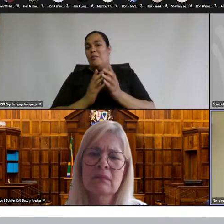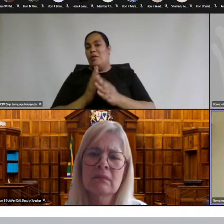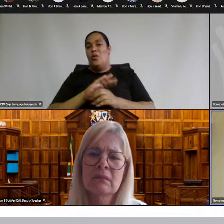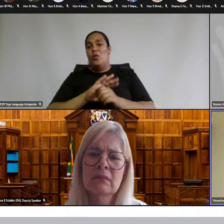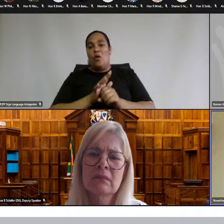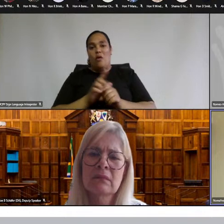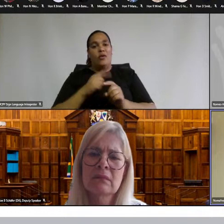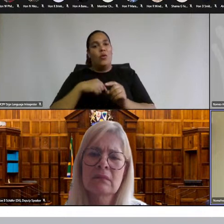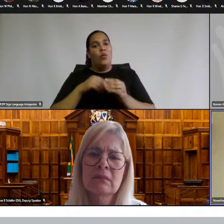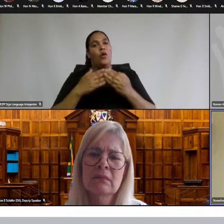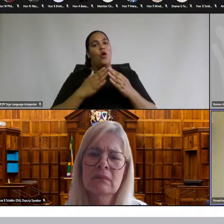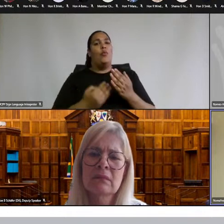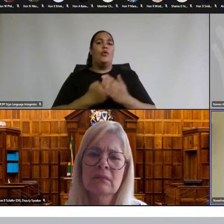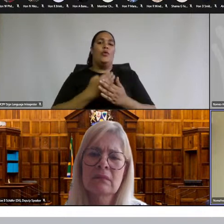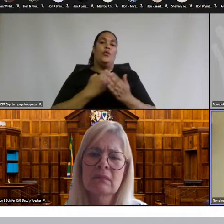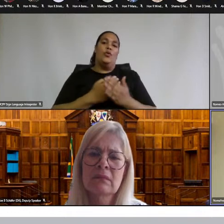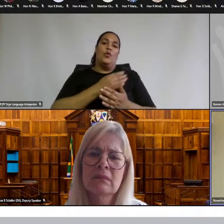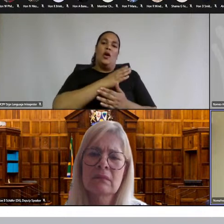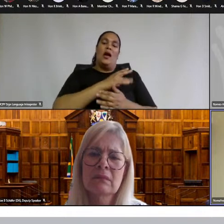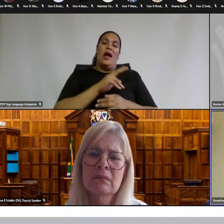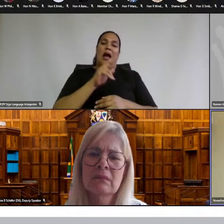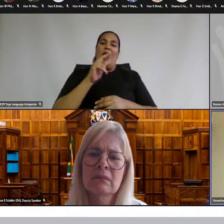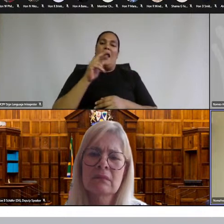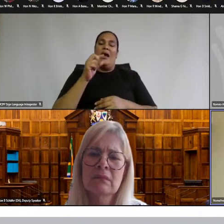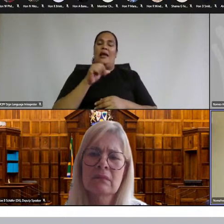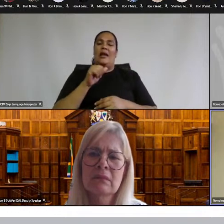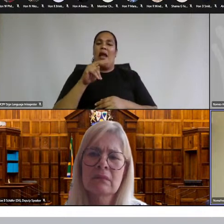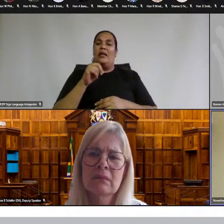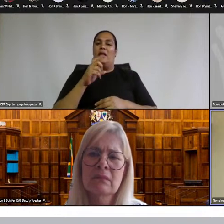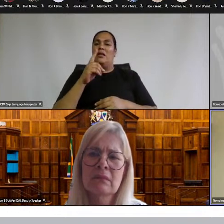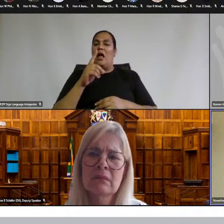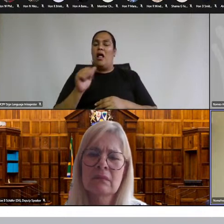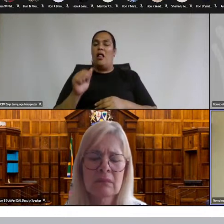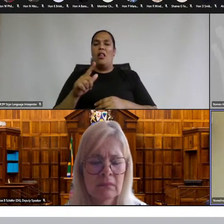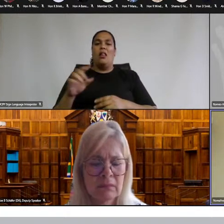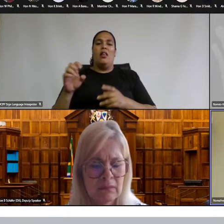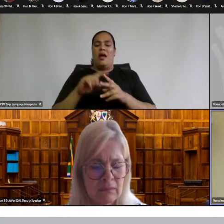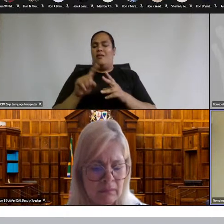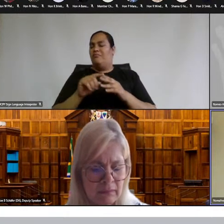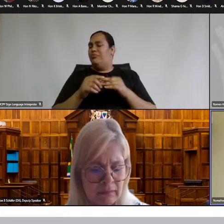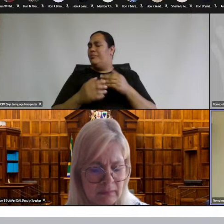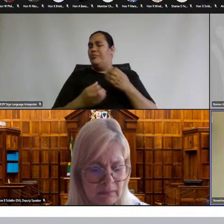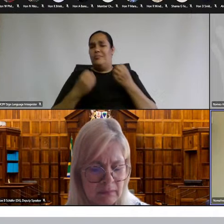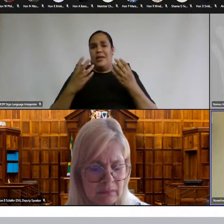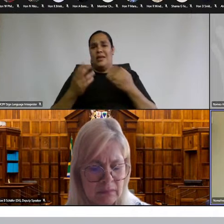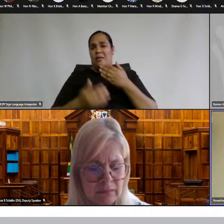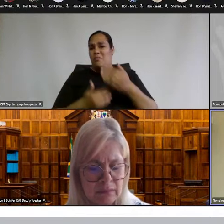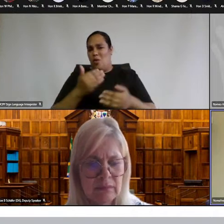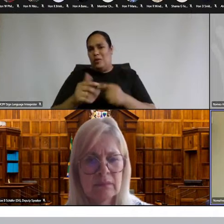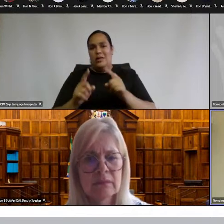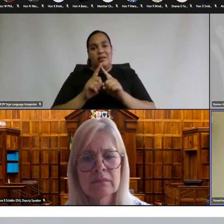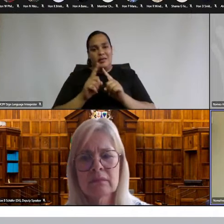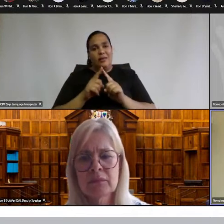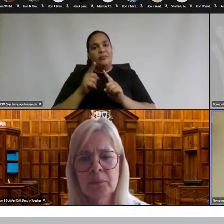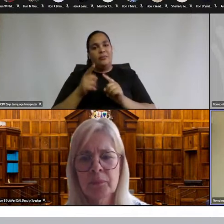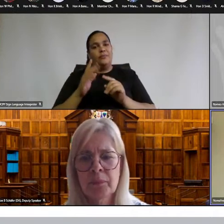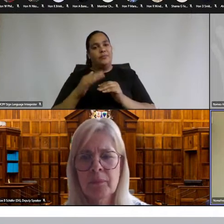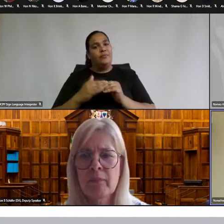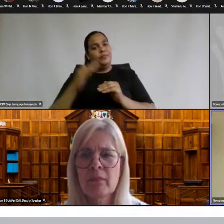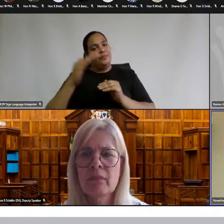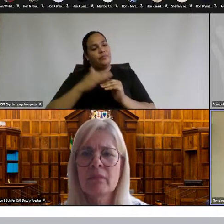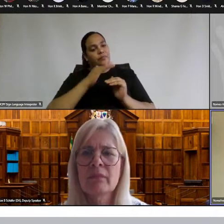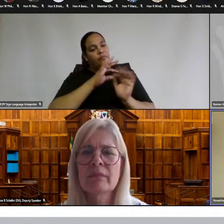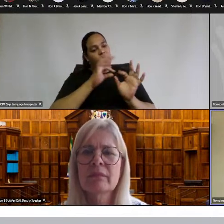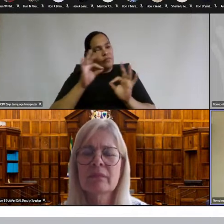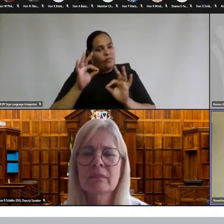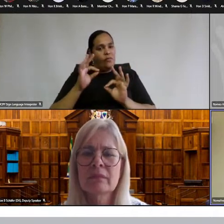even open new clinics in Ganetendal, in Elim, and all of those during this process. And also, actually, there will be more of those that will